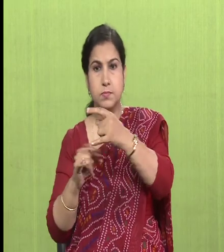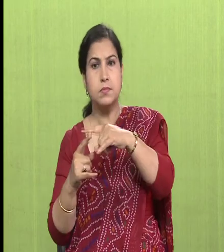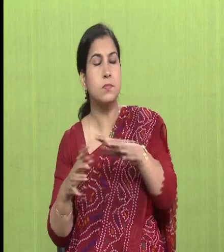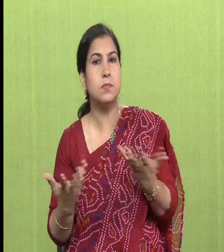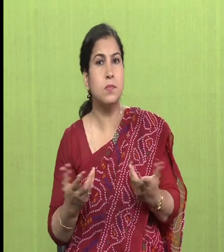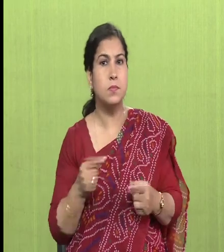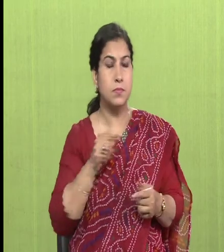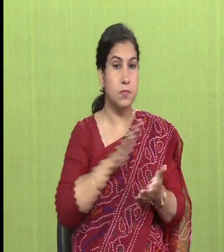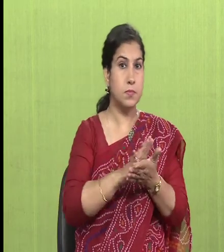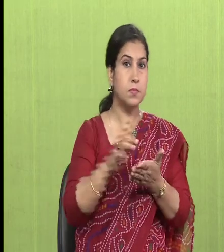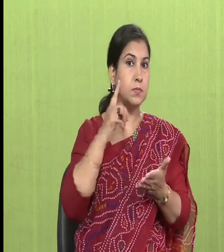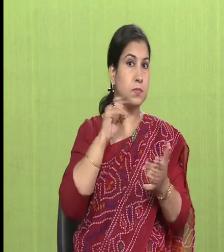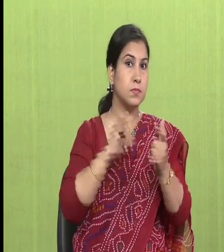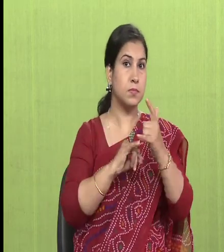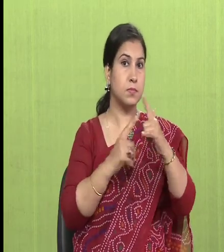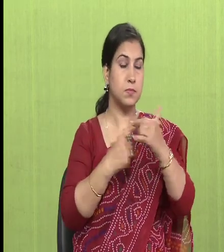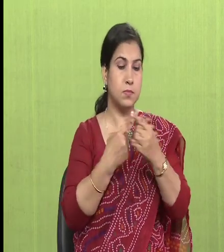Very nice. You all answered correctly.